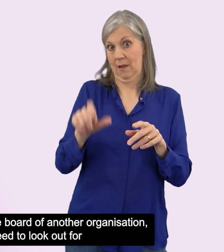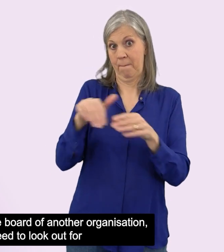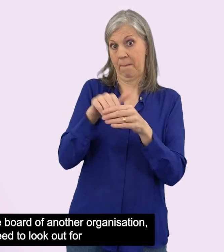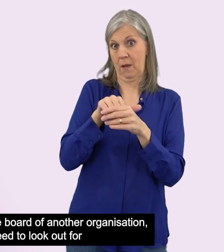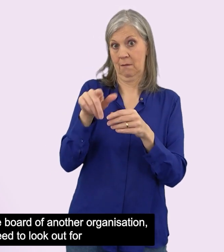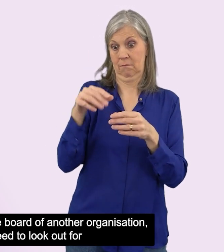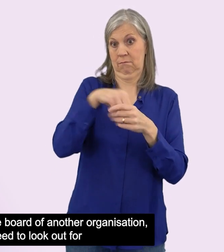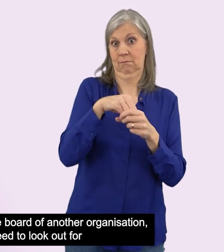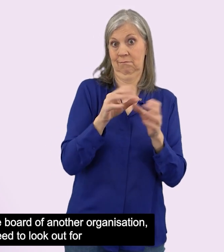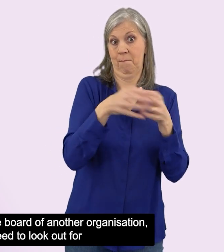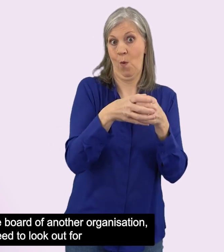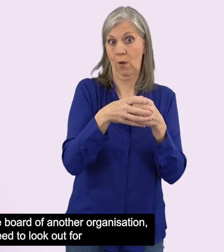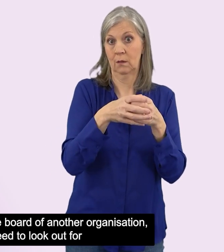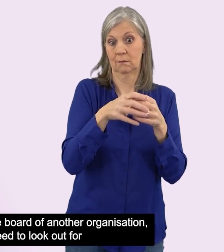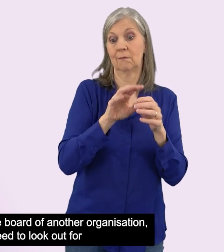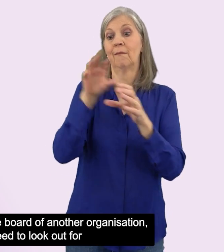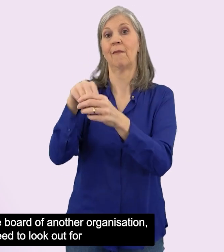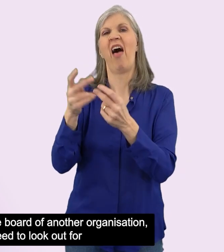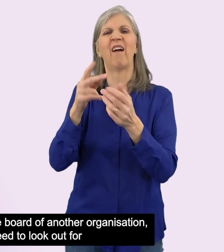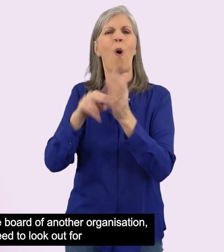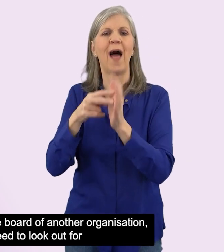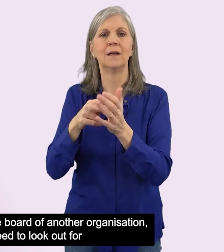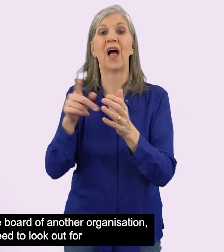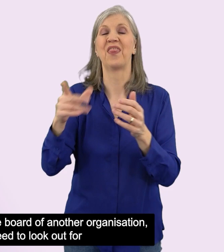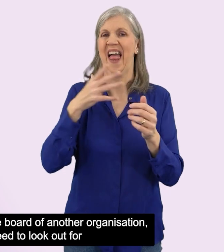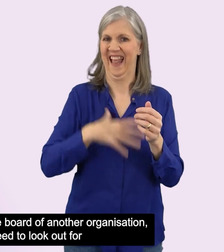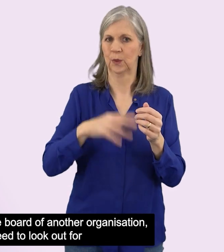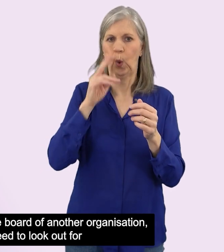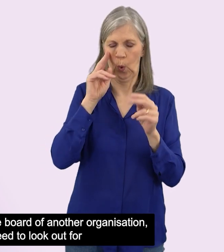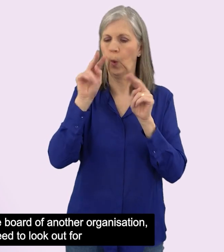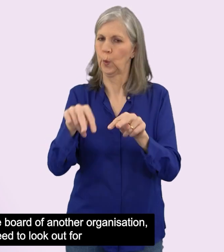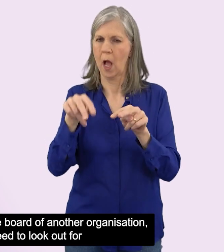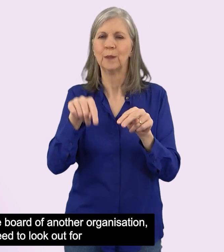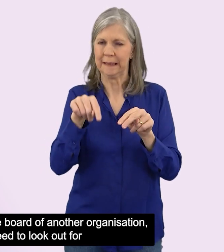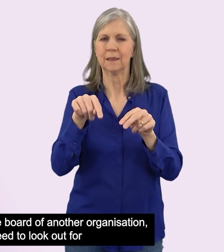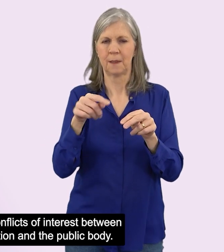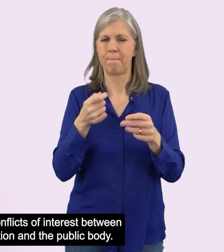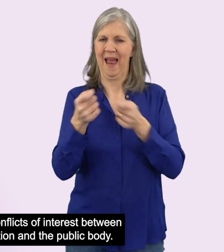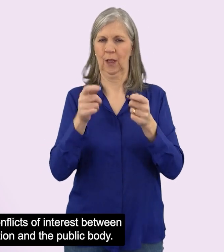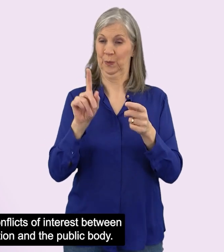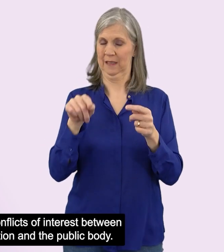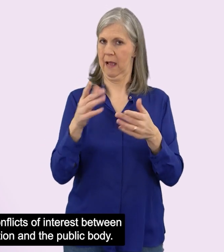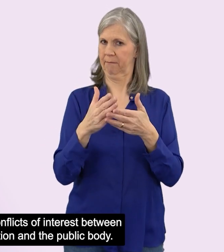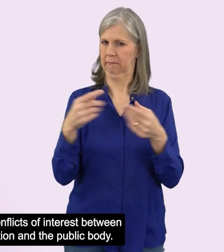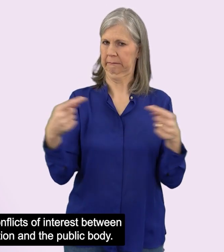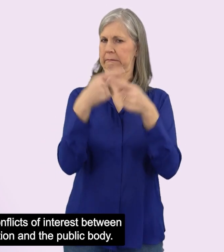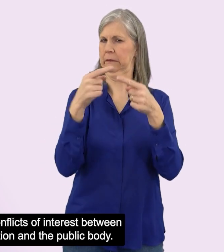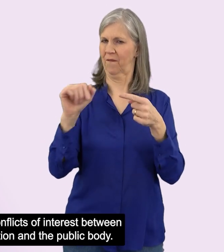If a member is on the board of another organisation, they need to look out for and to manage conflicts of interest between